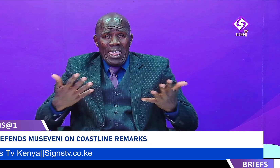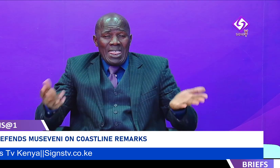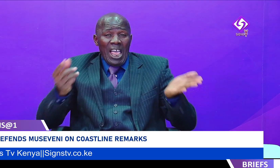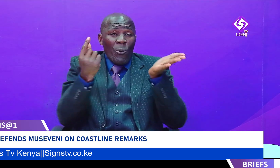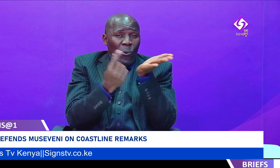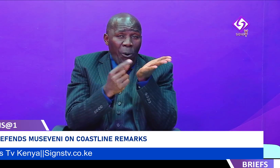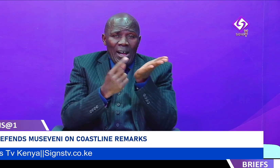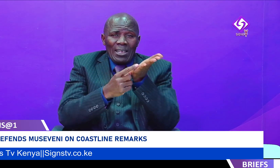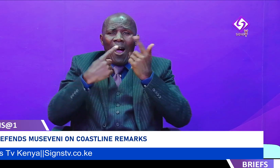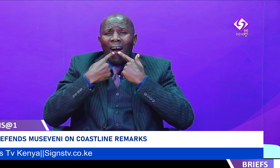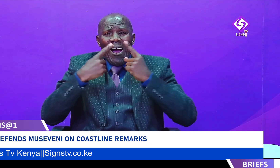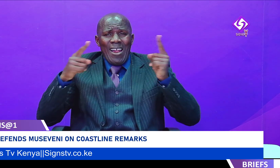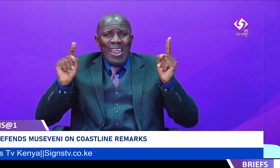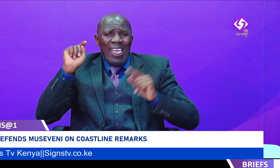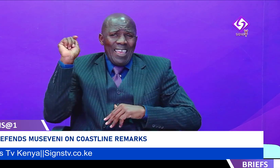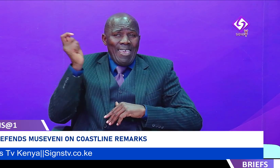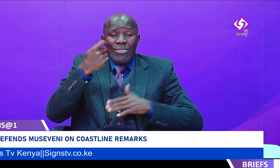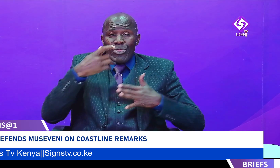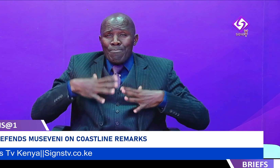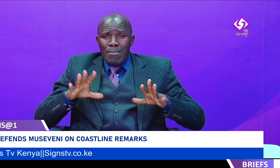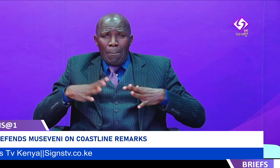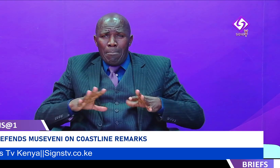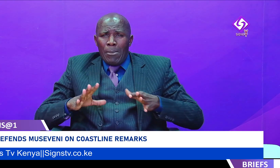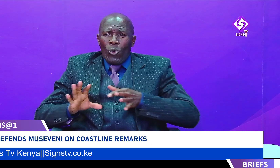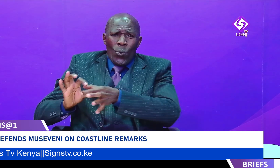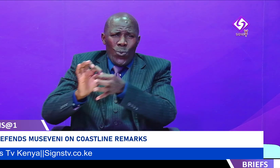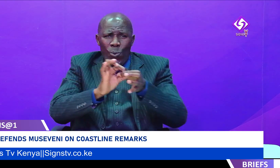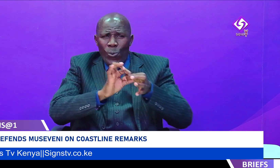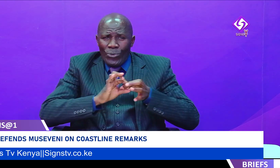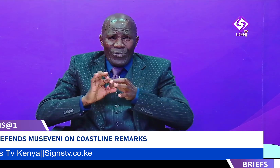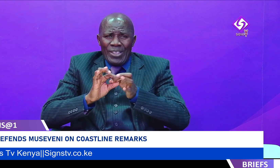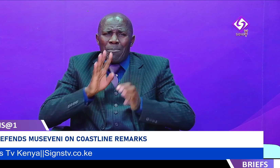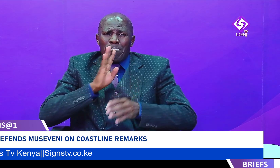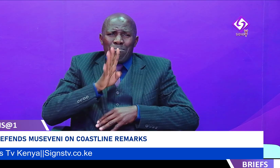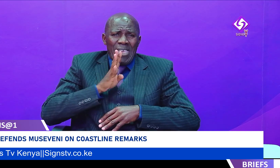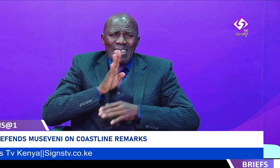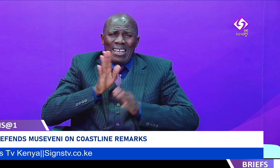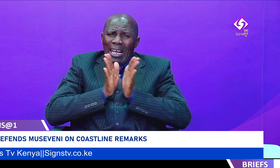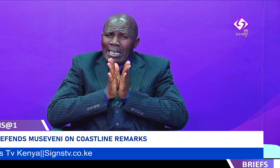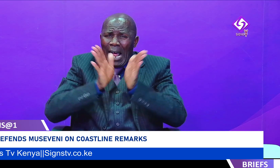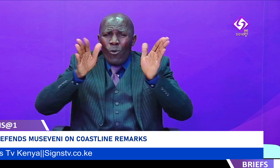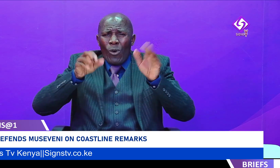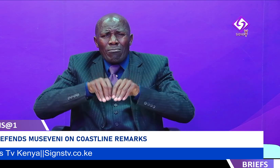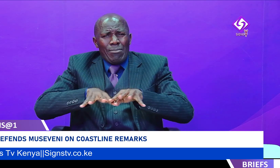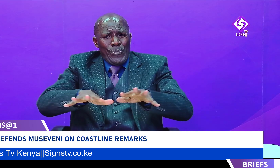whose recent comment suggesting a Ugandan claim to the Kenyan coastline has sparked widespread public